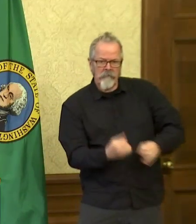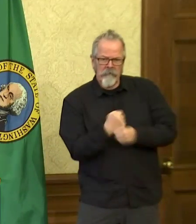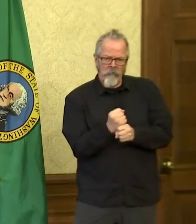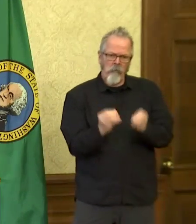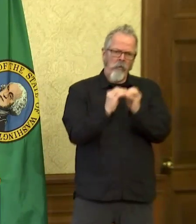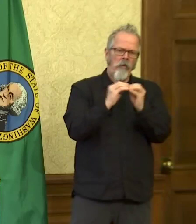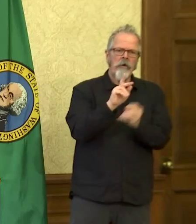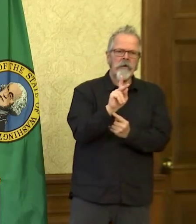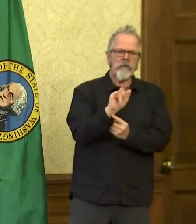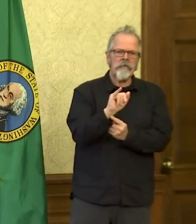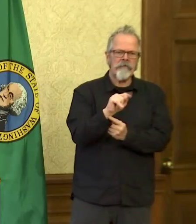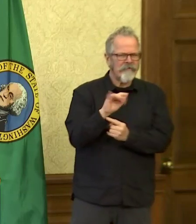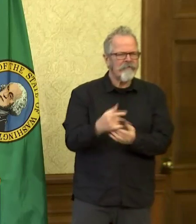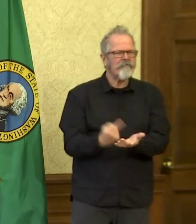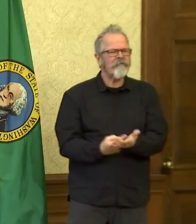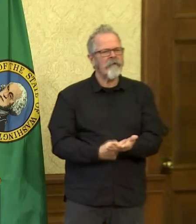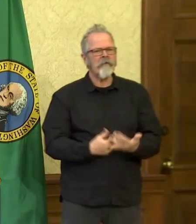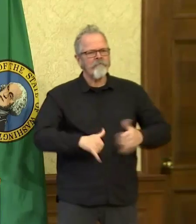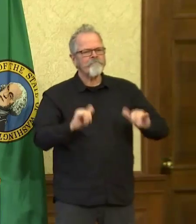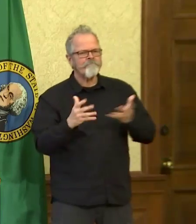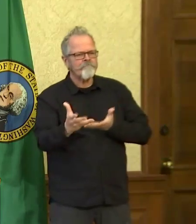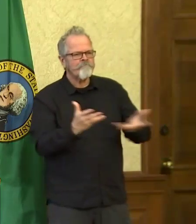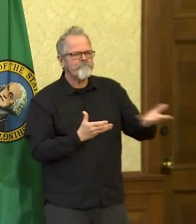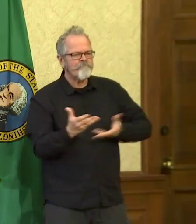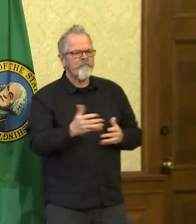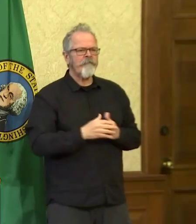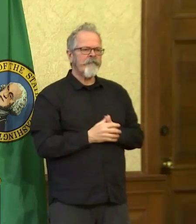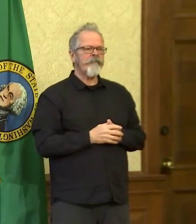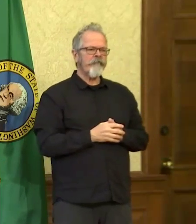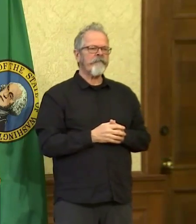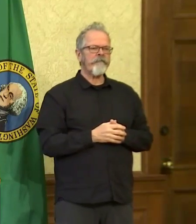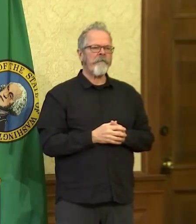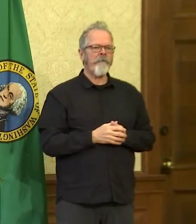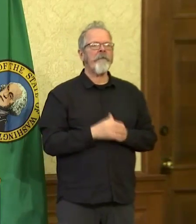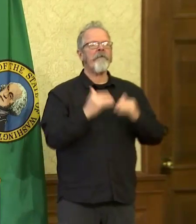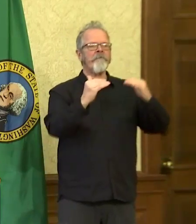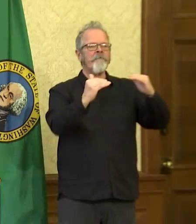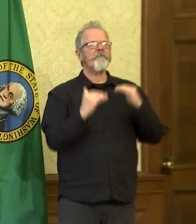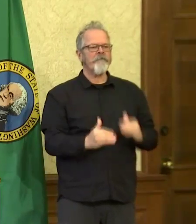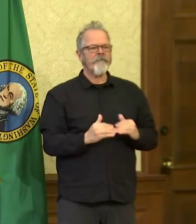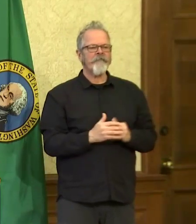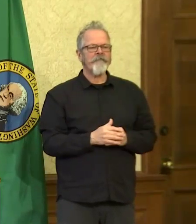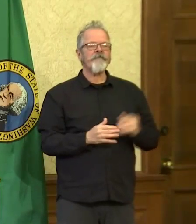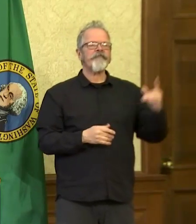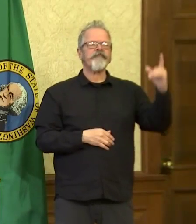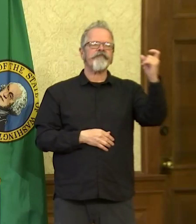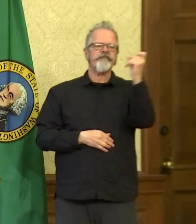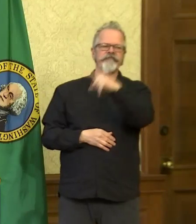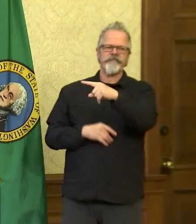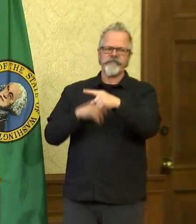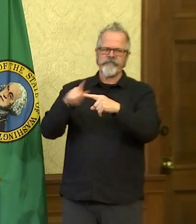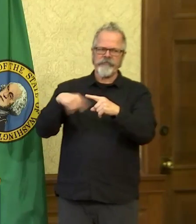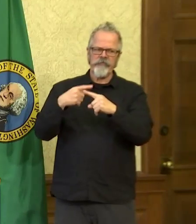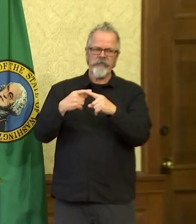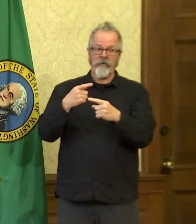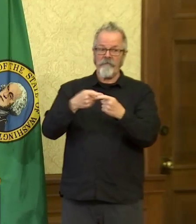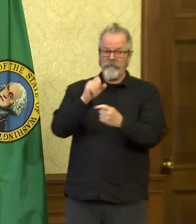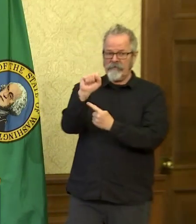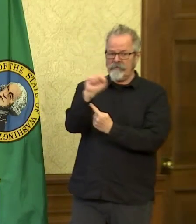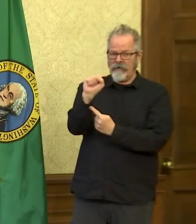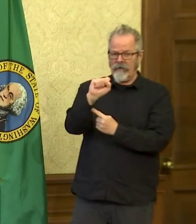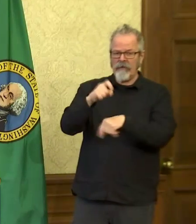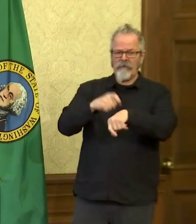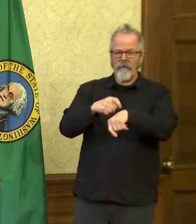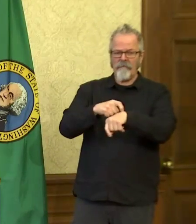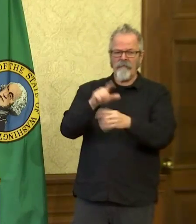Times. Two-part question, Governor. Just to be clear, if contractors have this plan right now and they're ready to go, does this